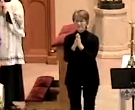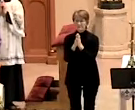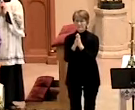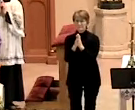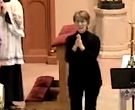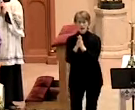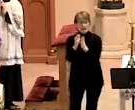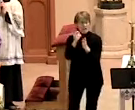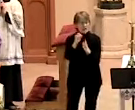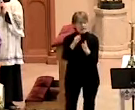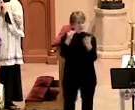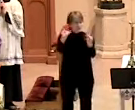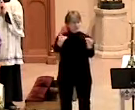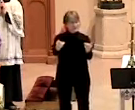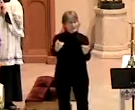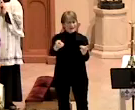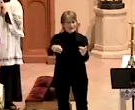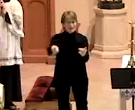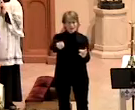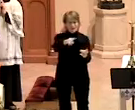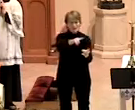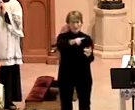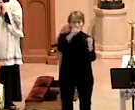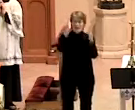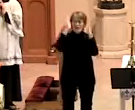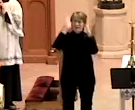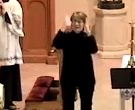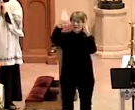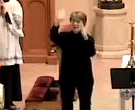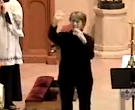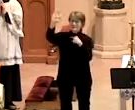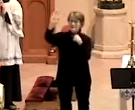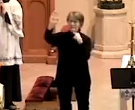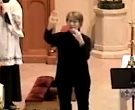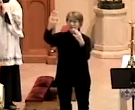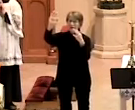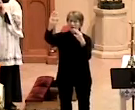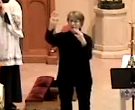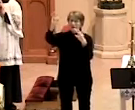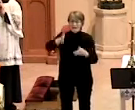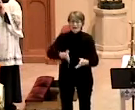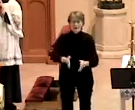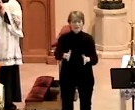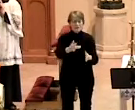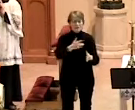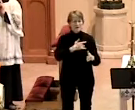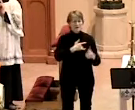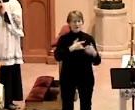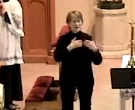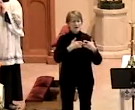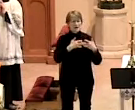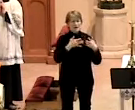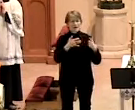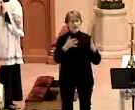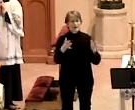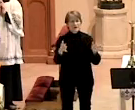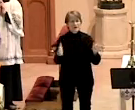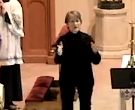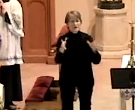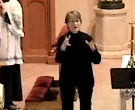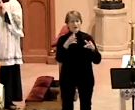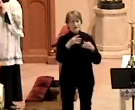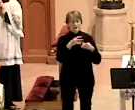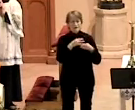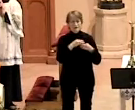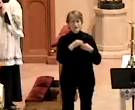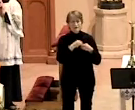If today you hear his voice, harden not your